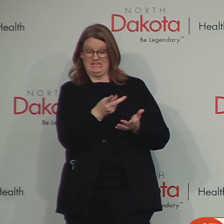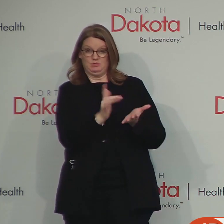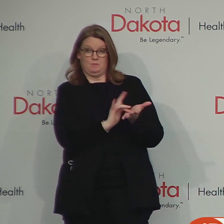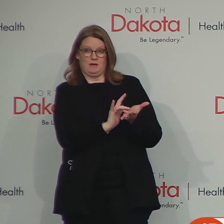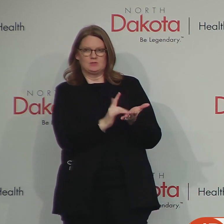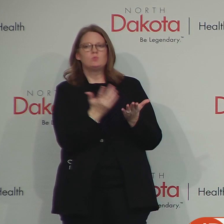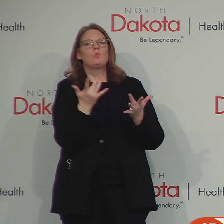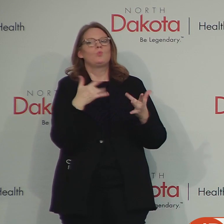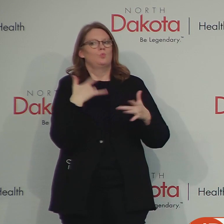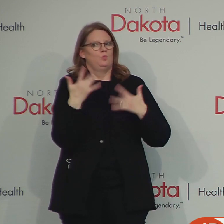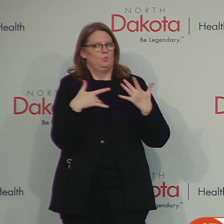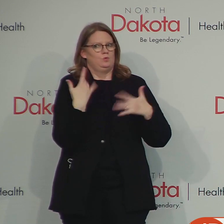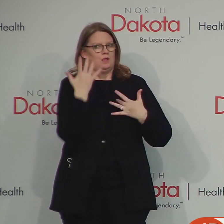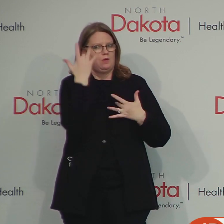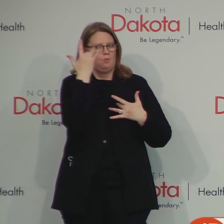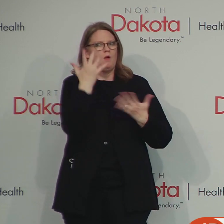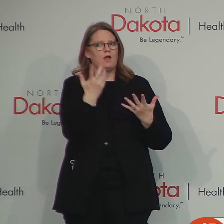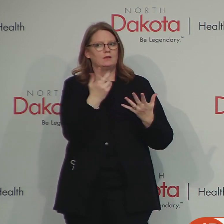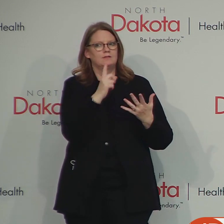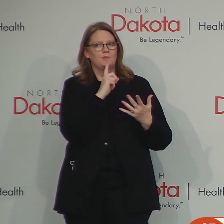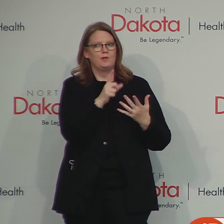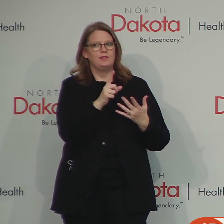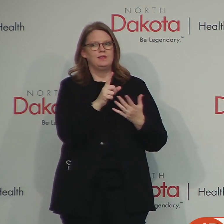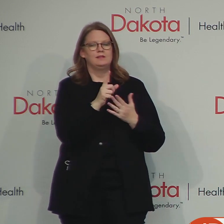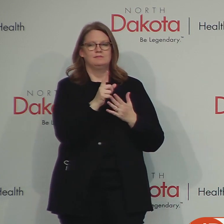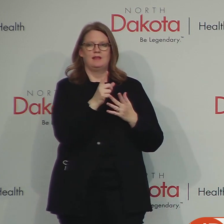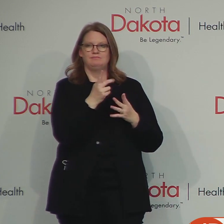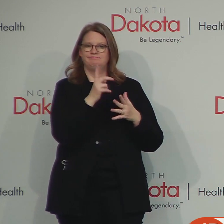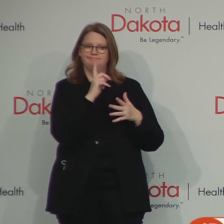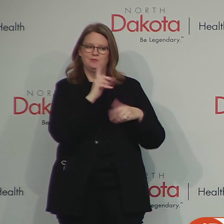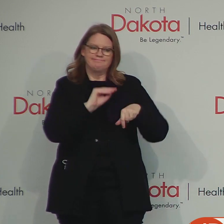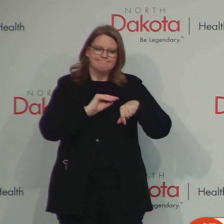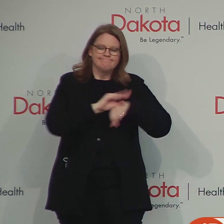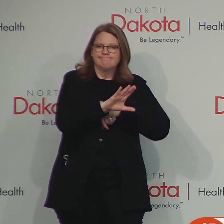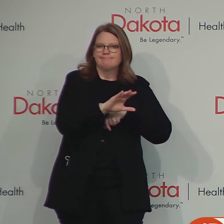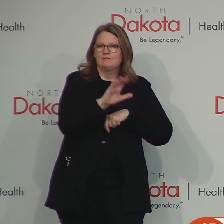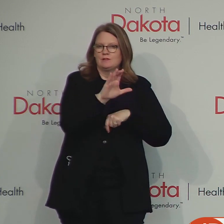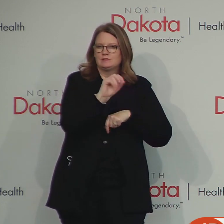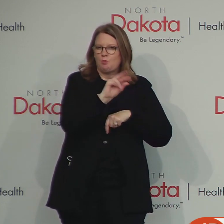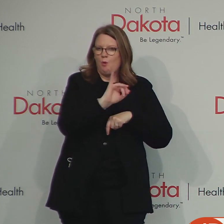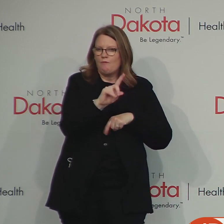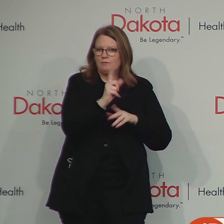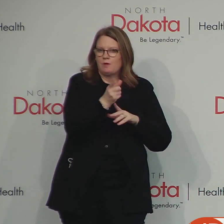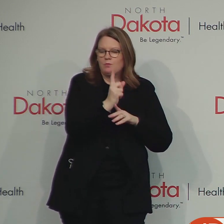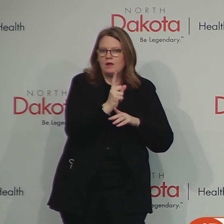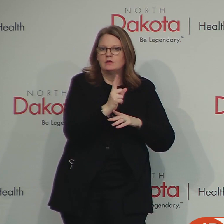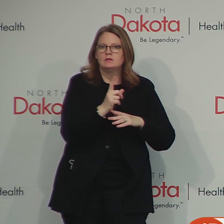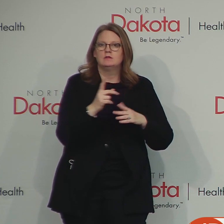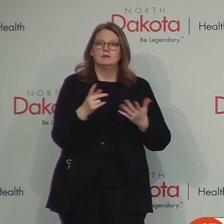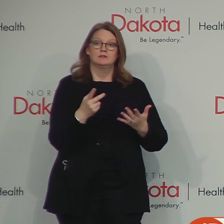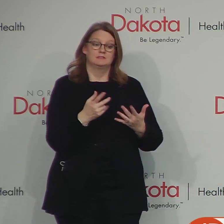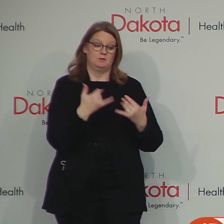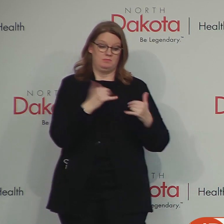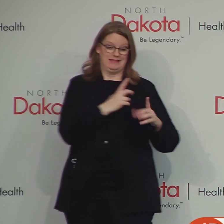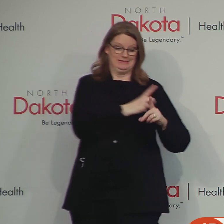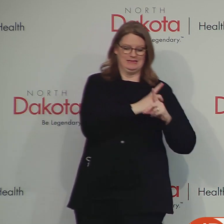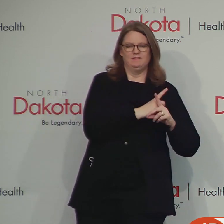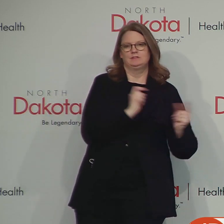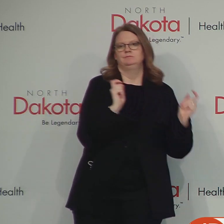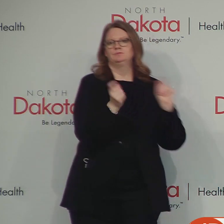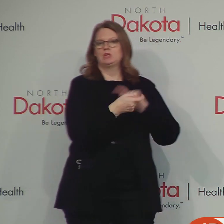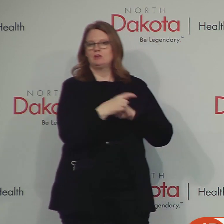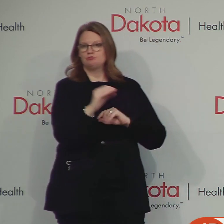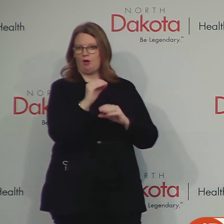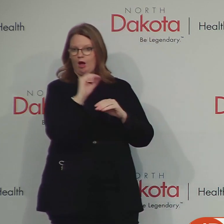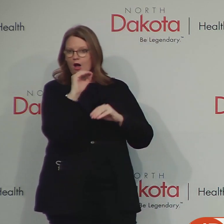as they allow us to bring the fight to COVID early in the disease. They've basically allowed us to go from playing defense to playing offense